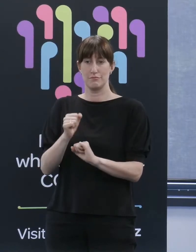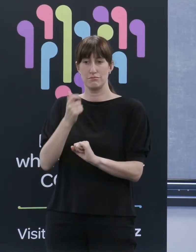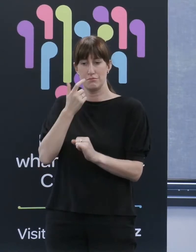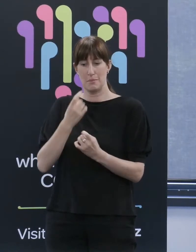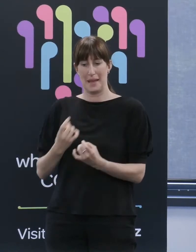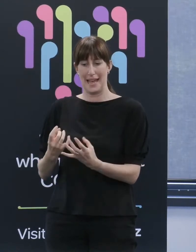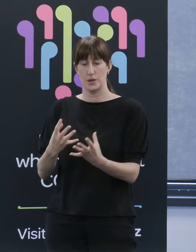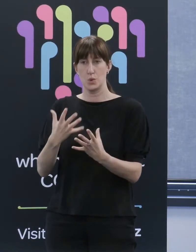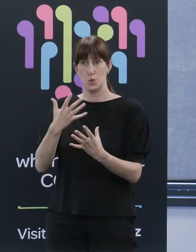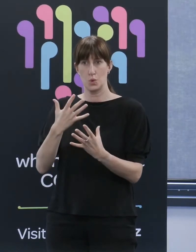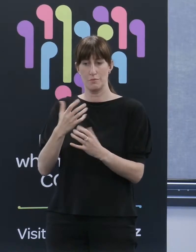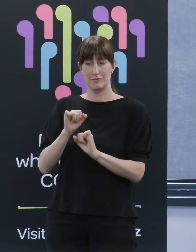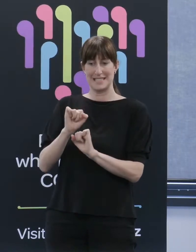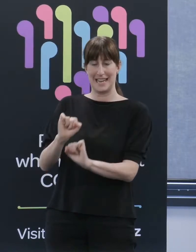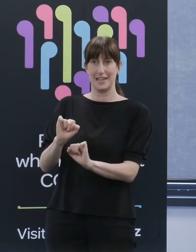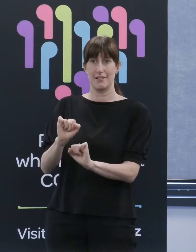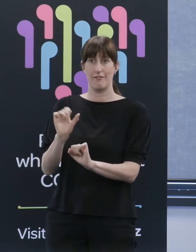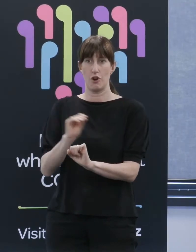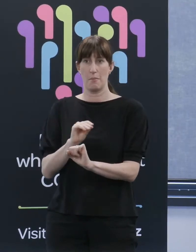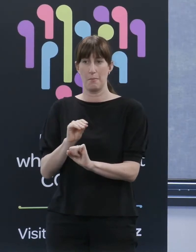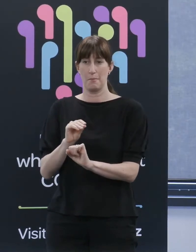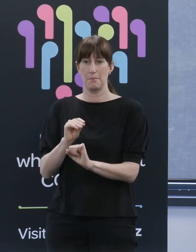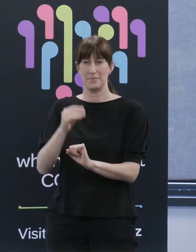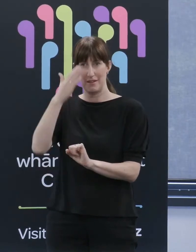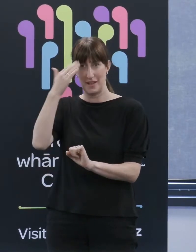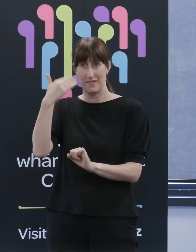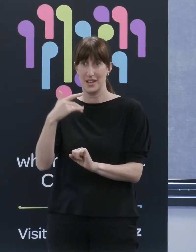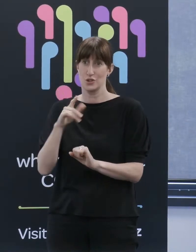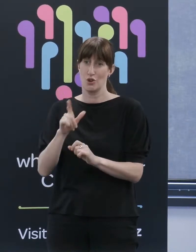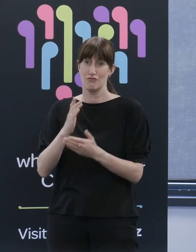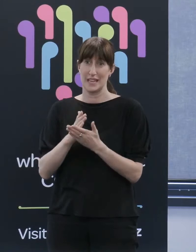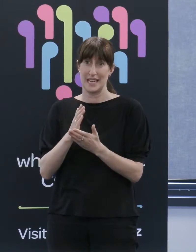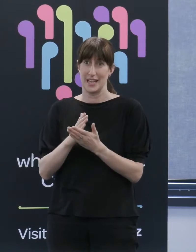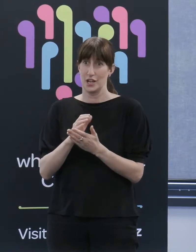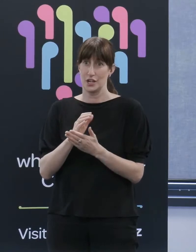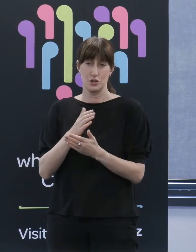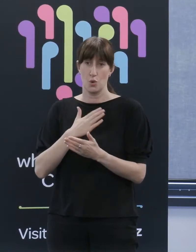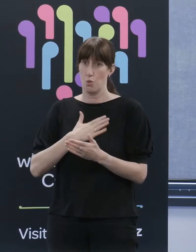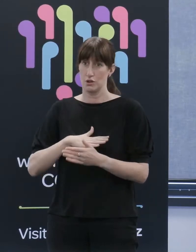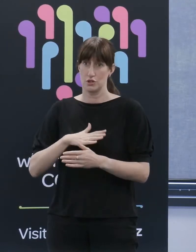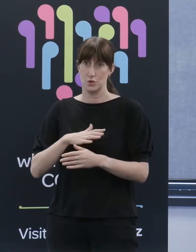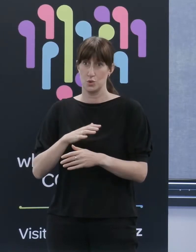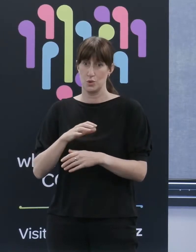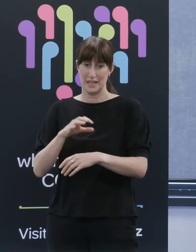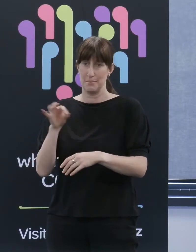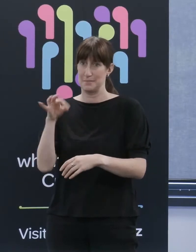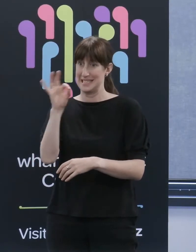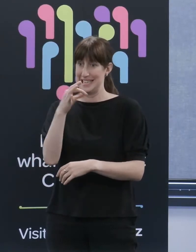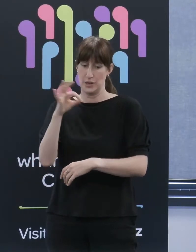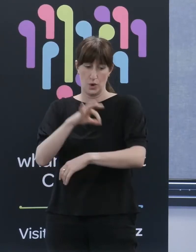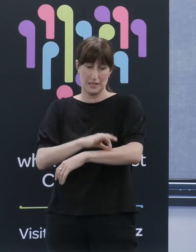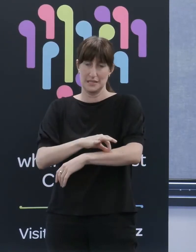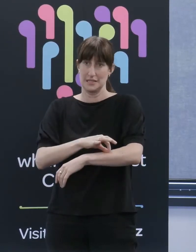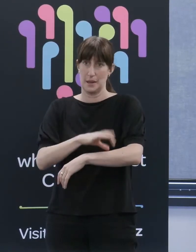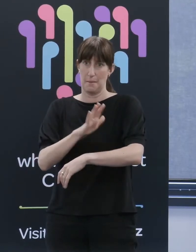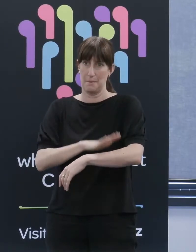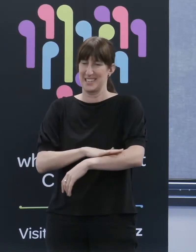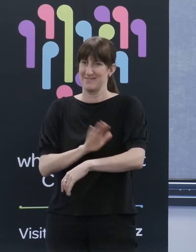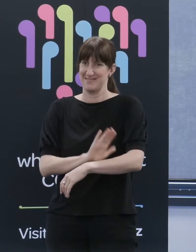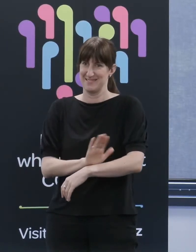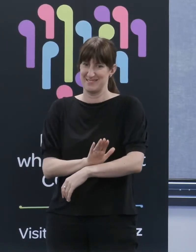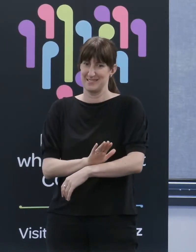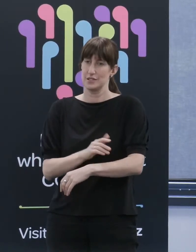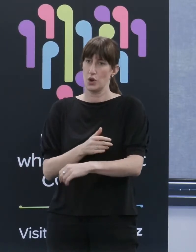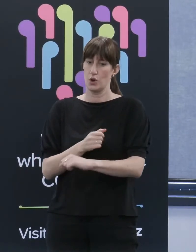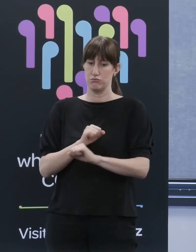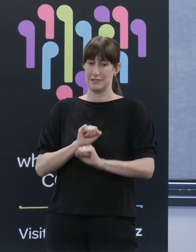course protection against being bitten by mosquitoes. We're not generally asked to help out, certainly not with Fiji if they have